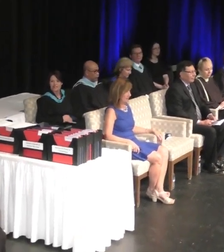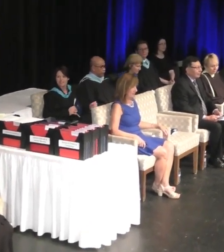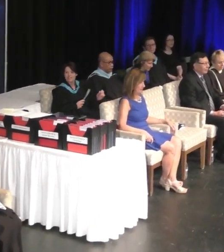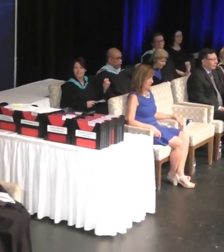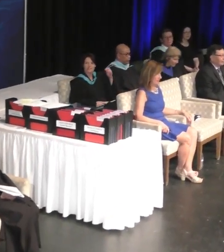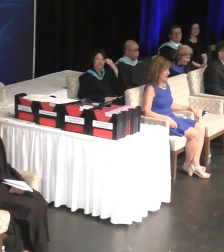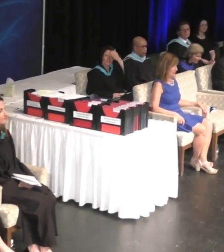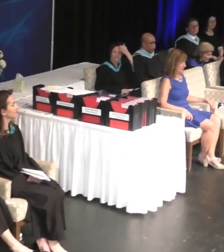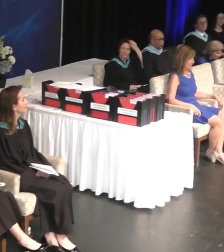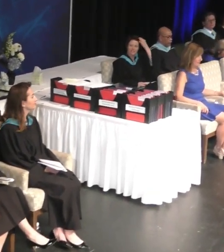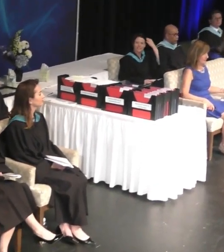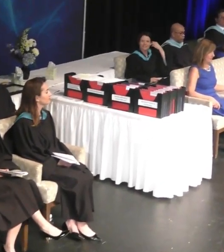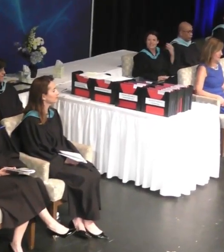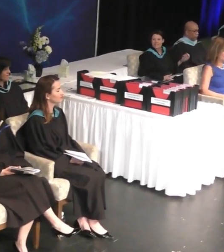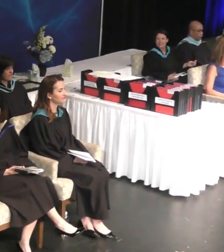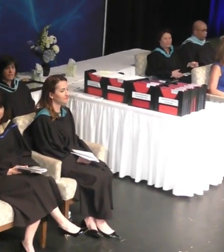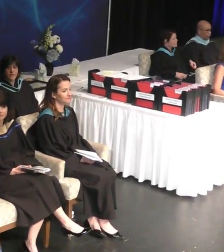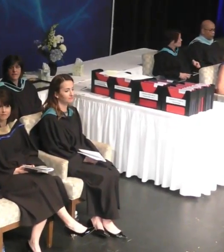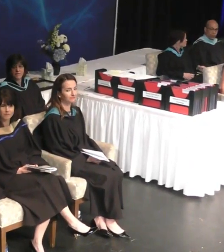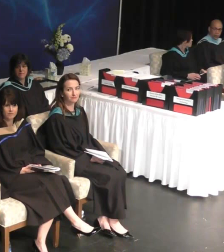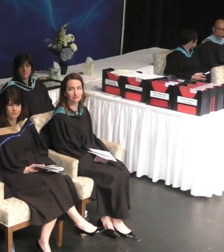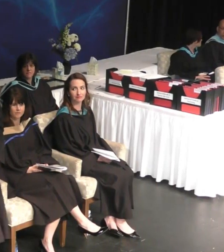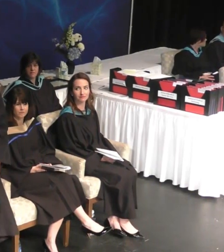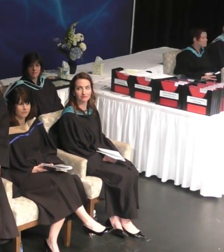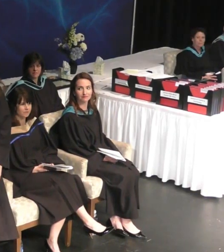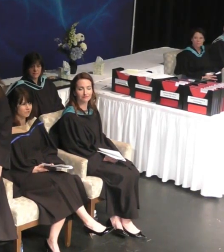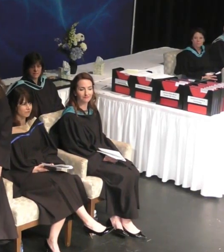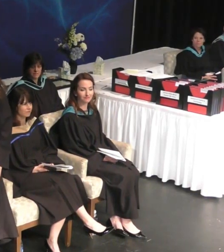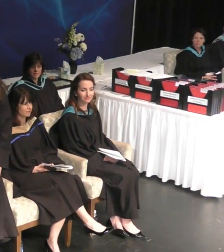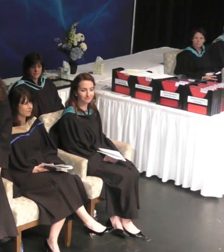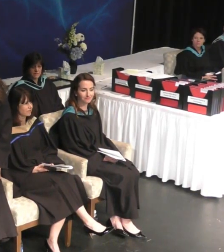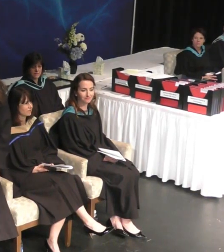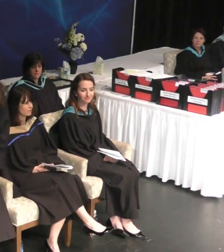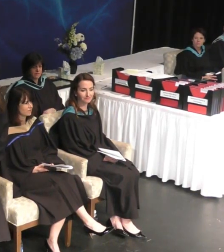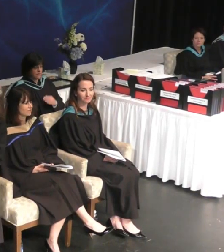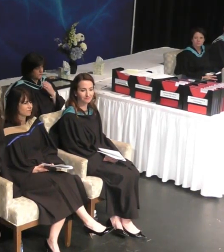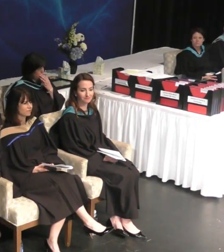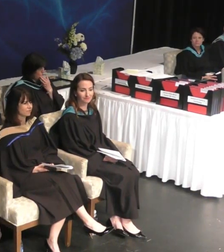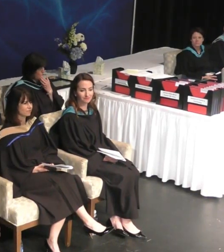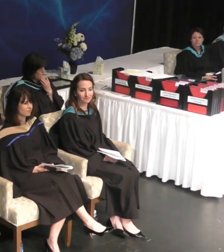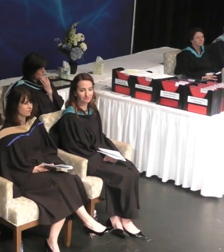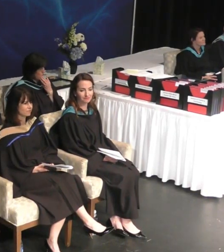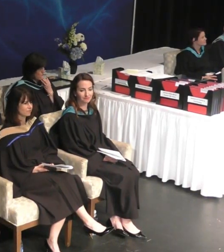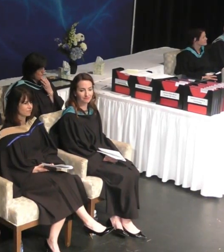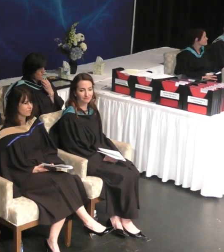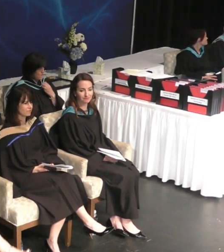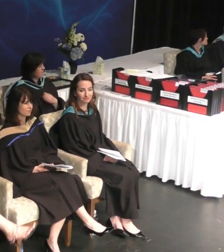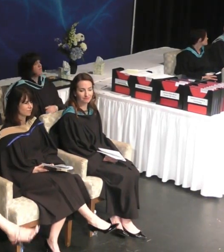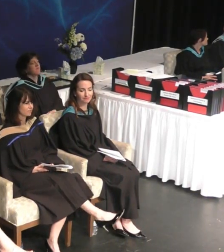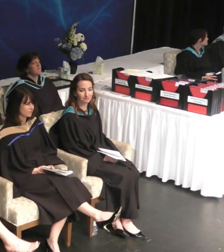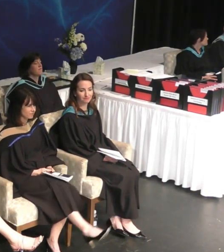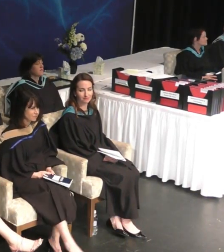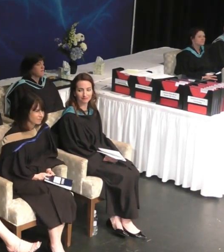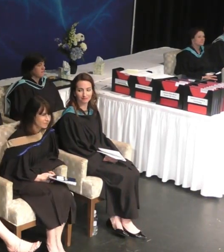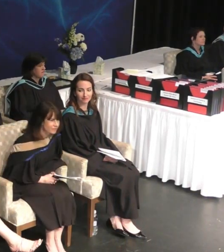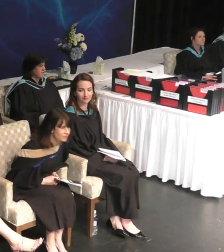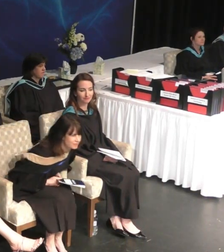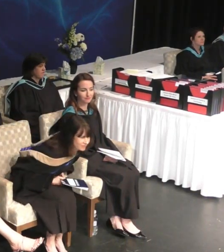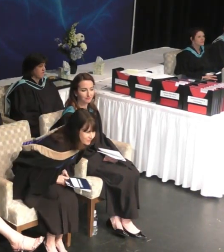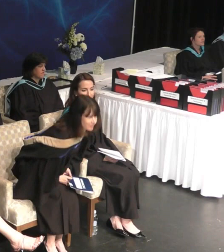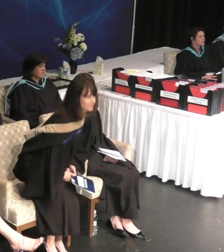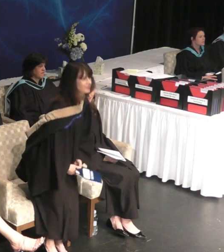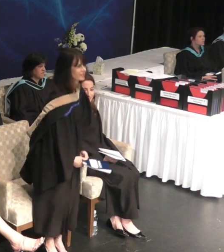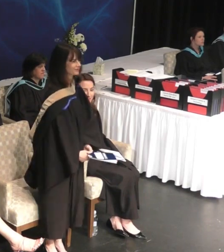Business. Jill Provo, Dean, School of Access and Flexible Learning. Monica Foster,